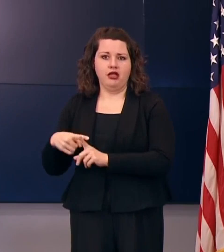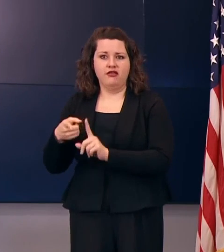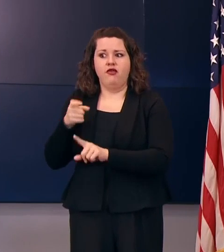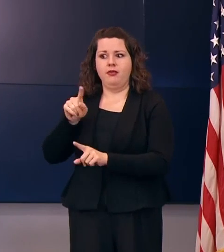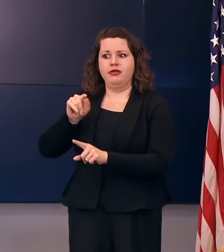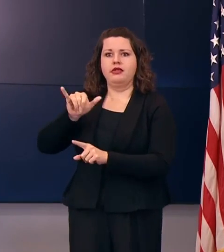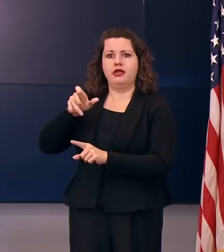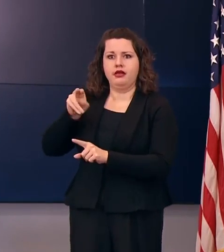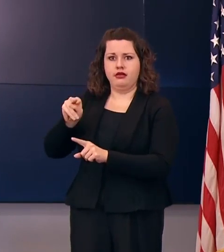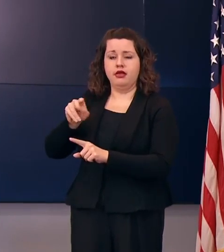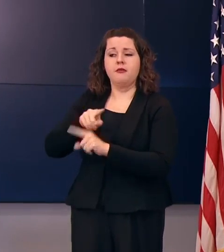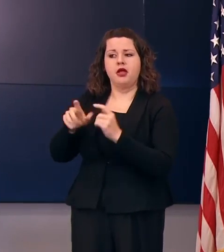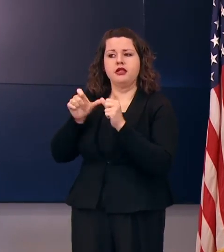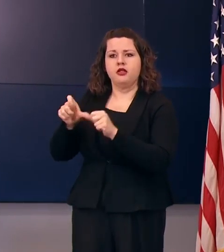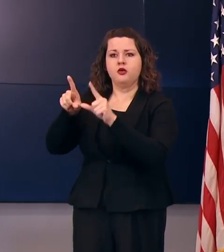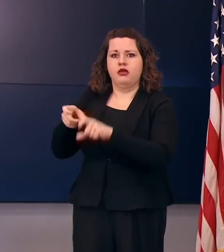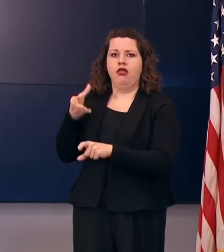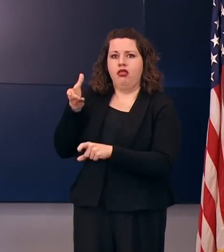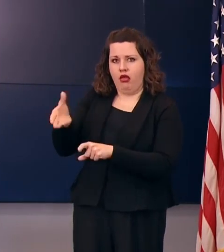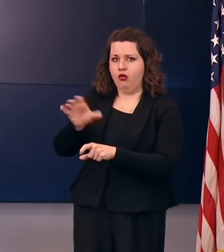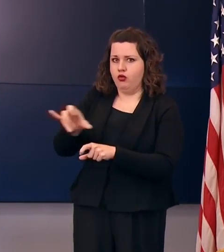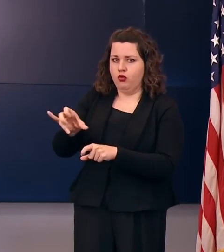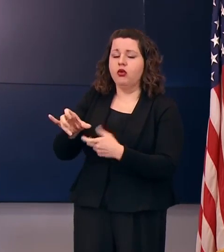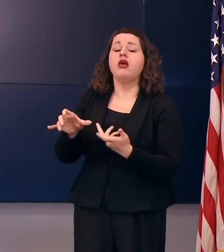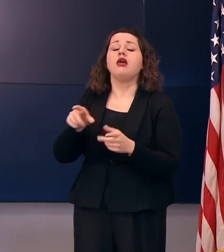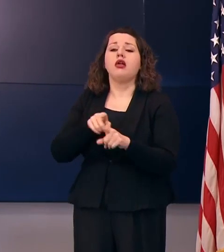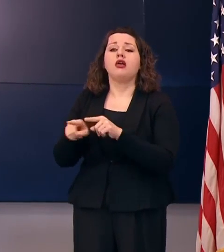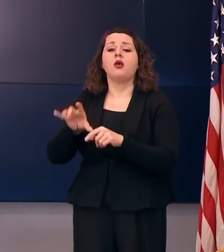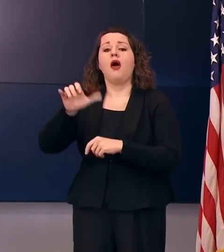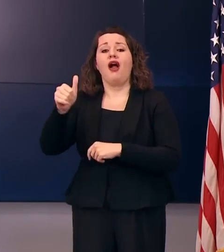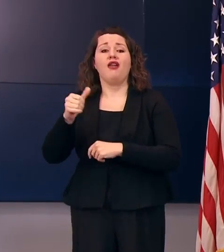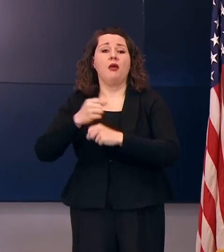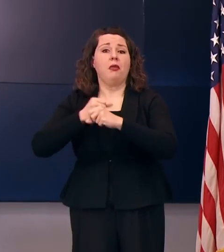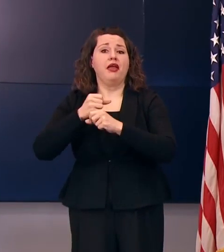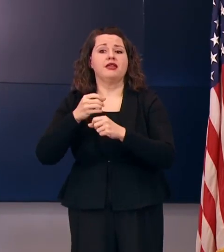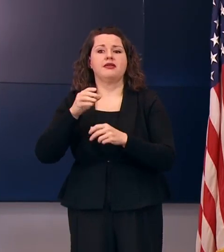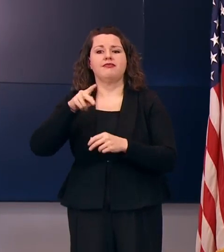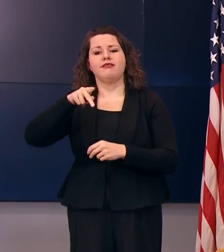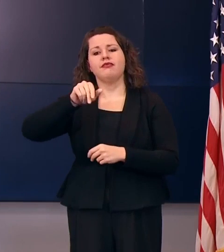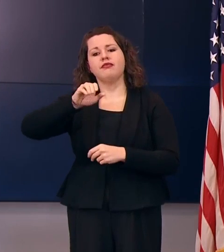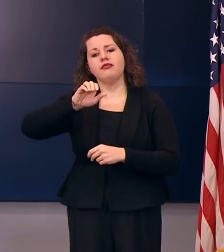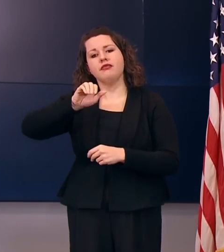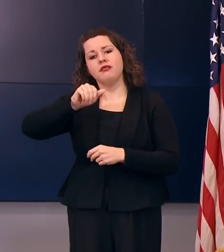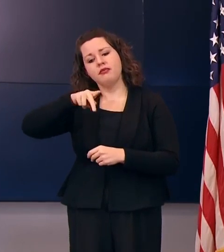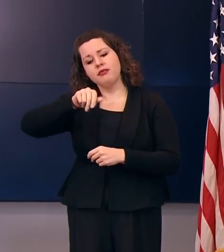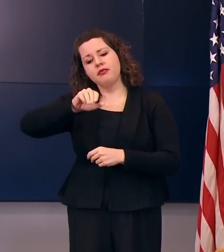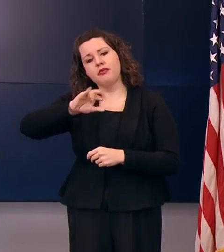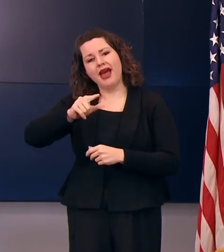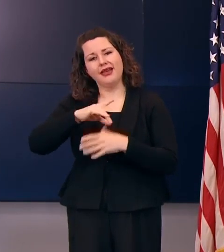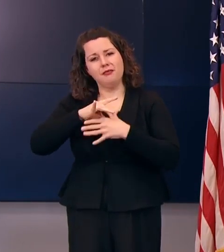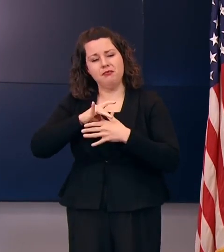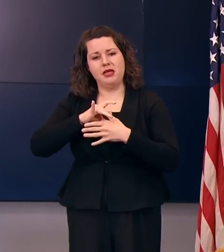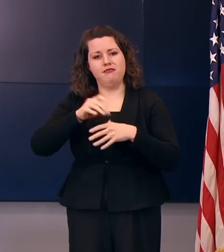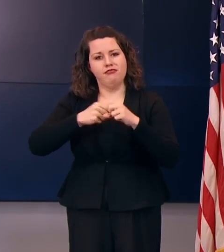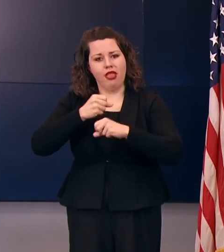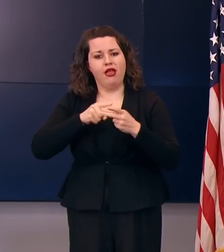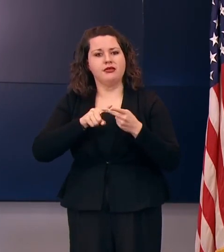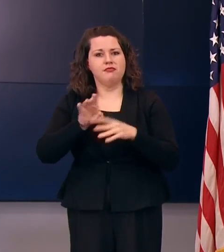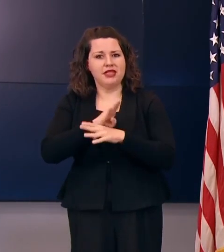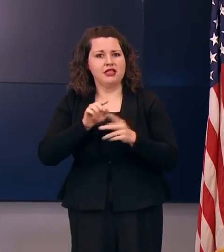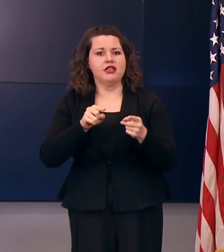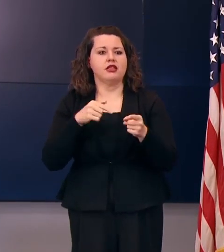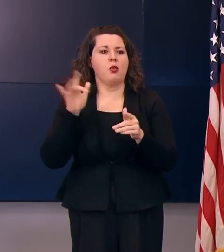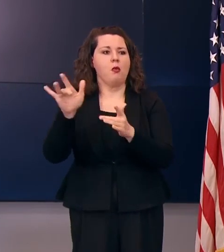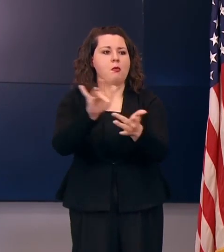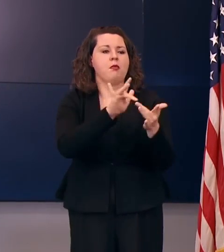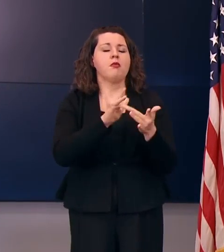to test at the plant as well. And then we've also reached out to other packing plants and businesses with the guidance that the Department of Public